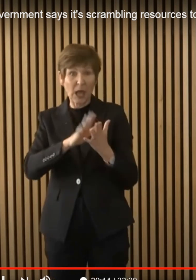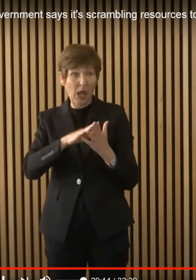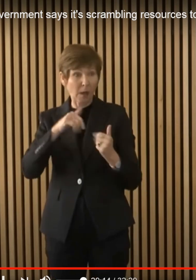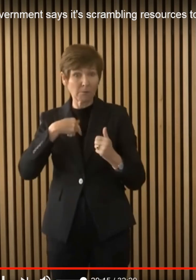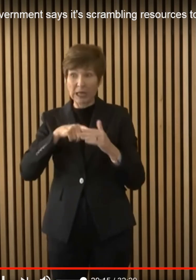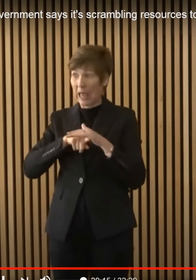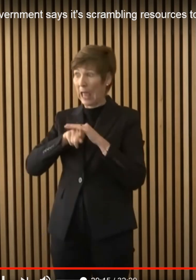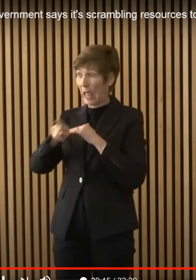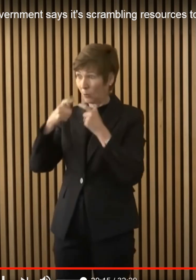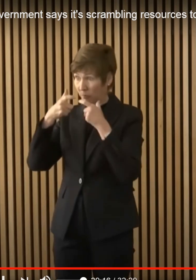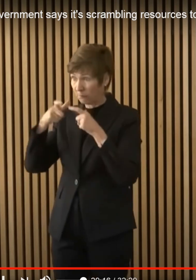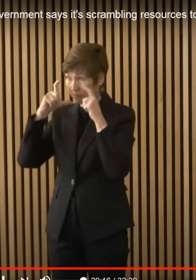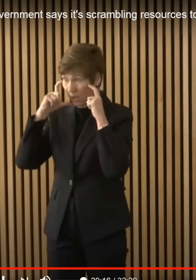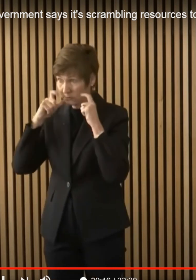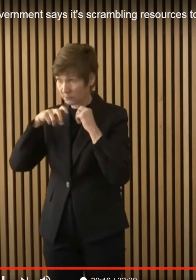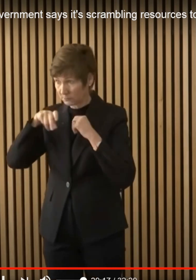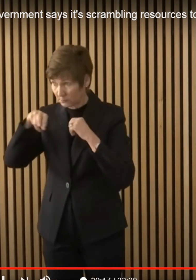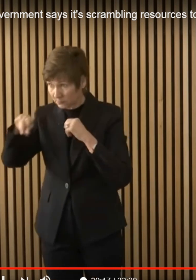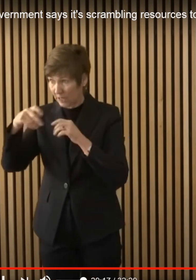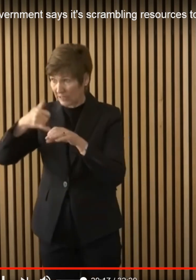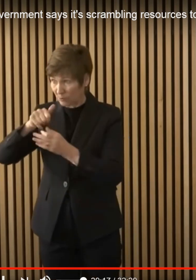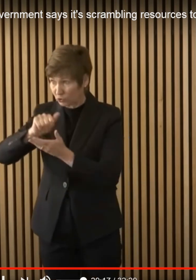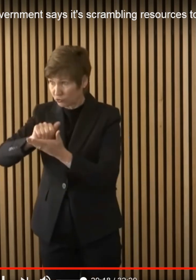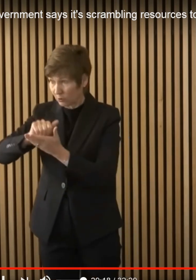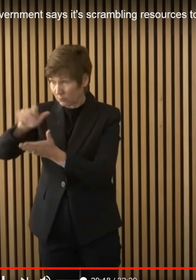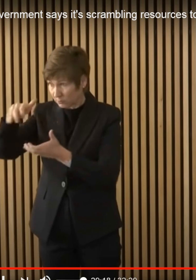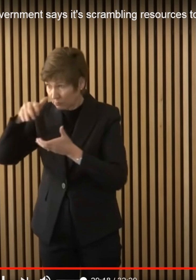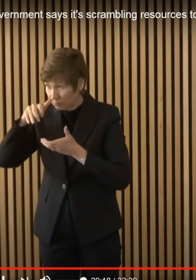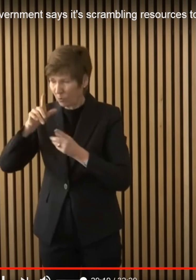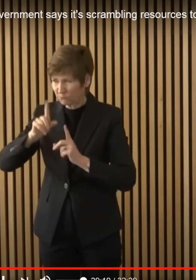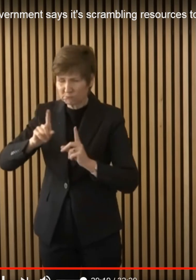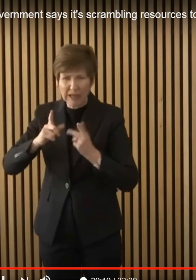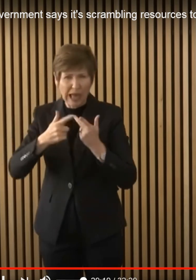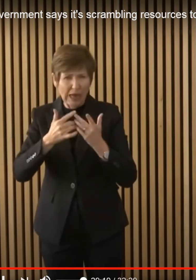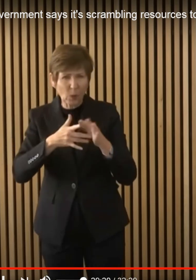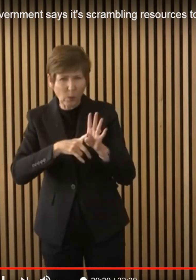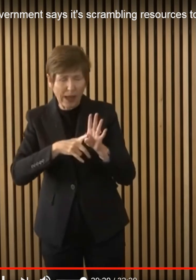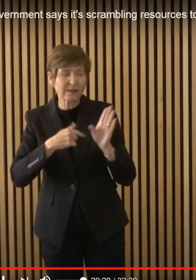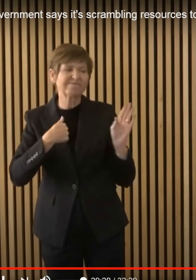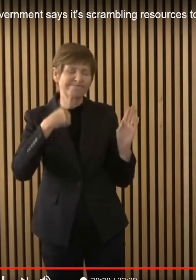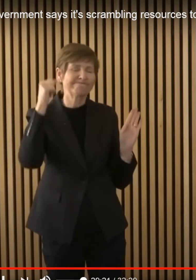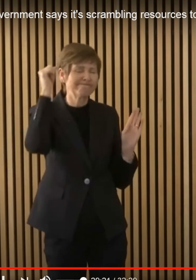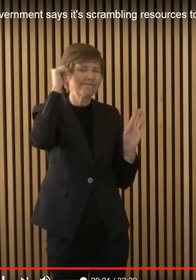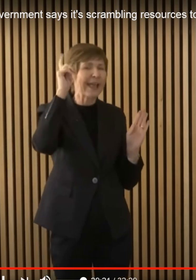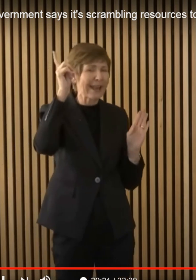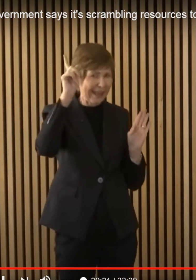there's a very significant security protocol that's gone over, overseen by the Digital